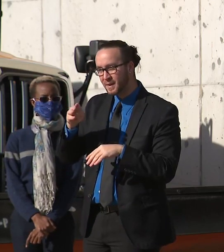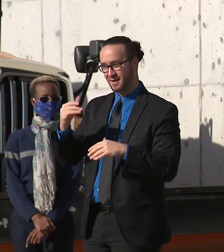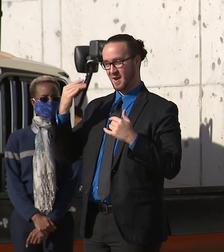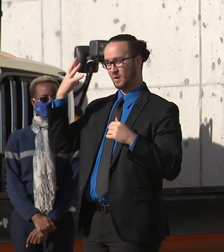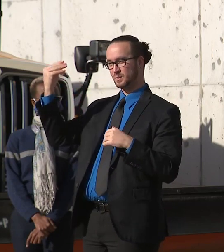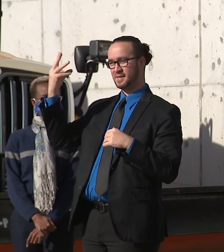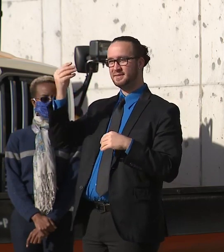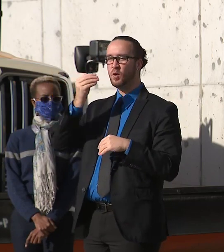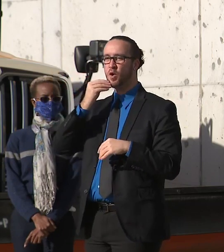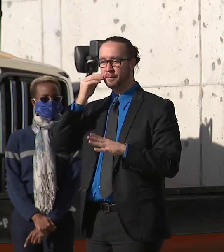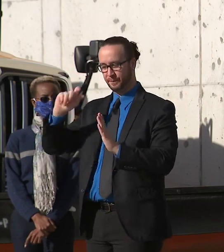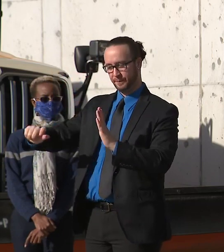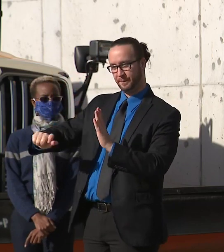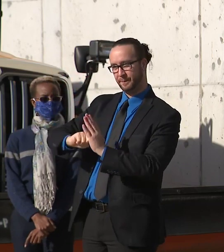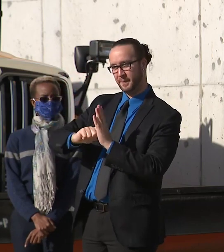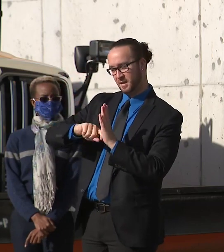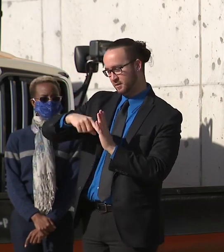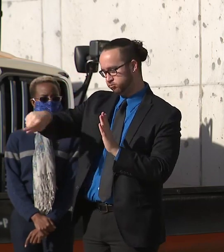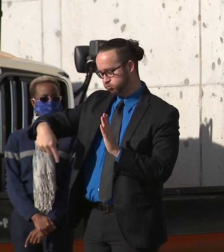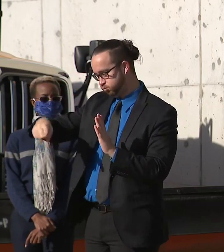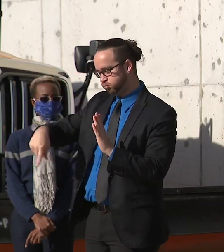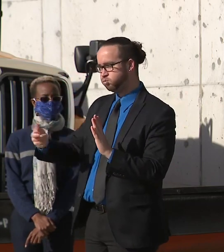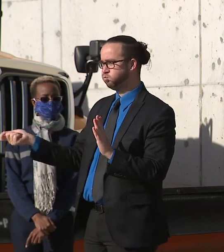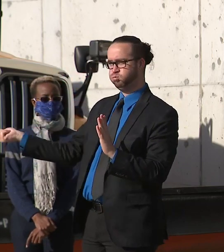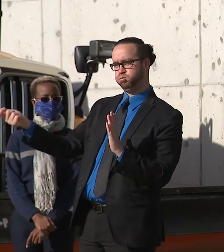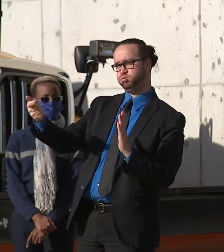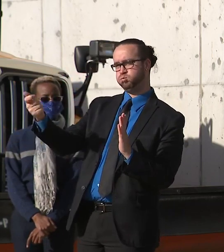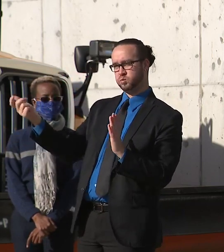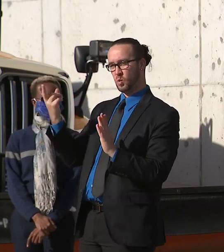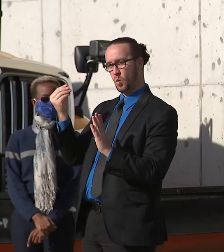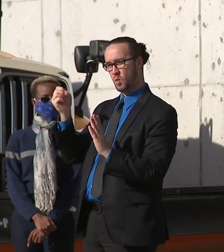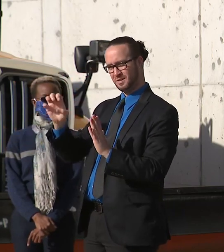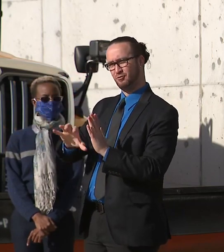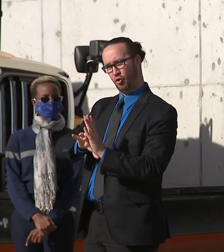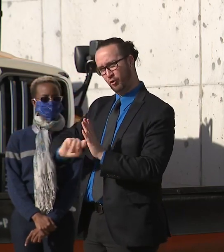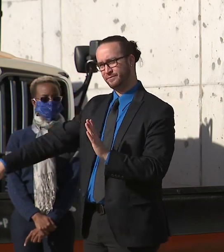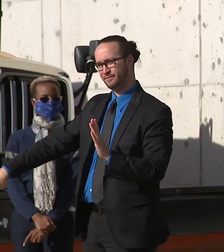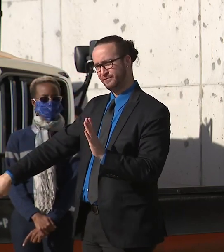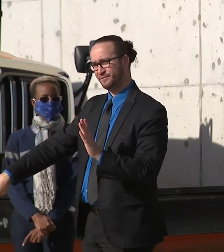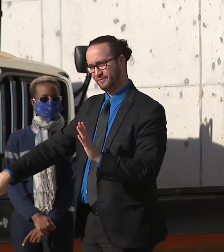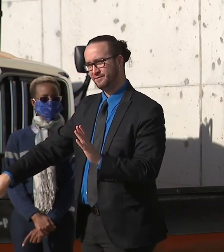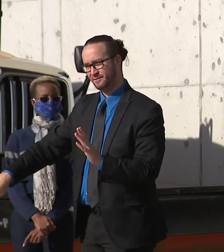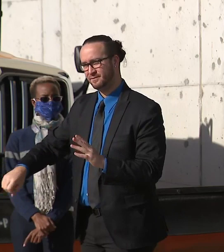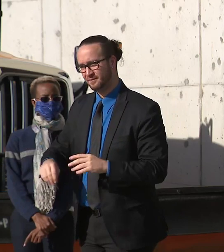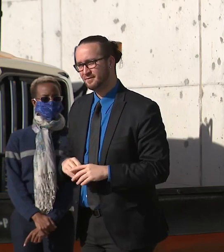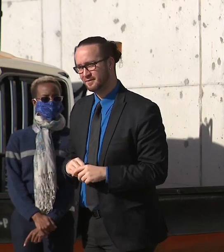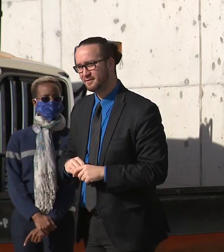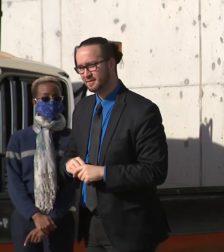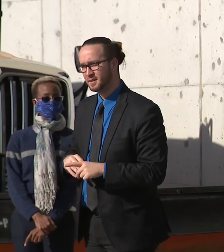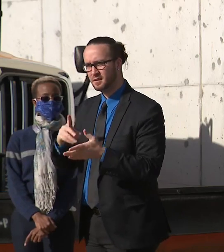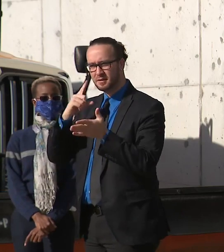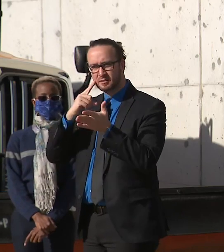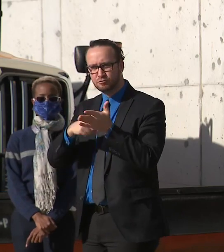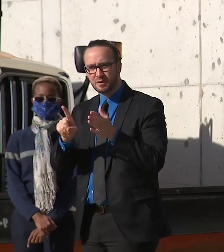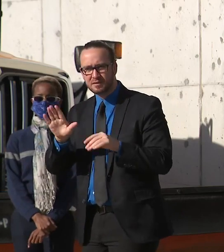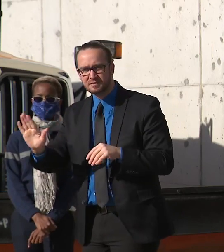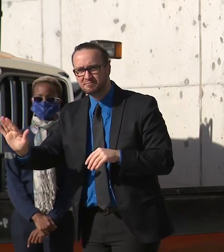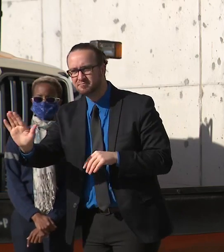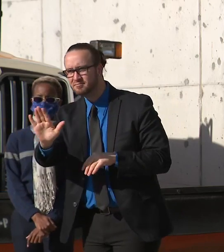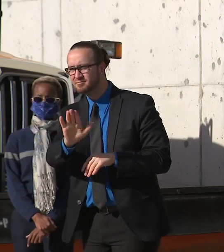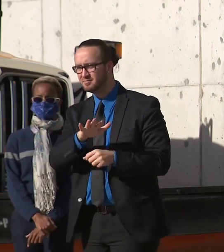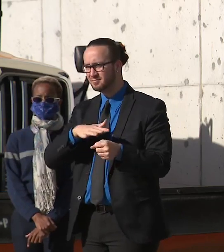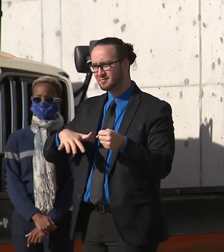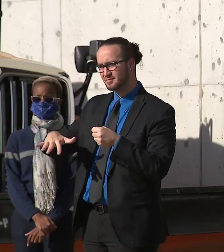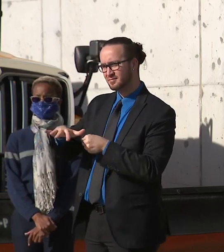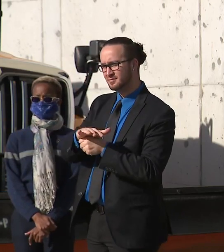is turned off over the winter months. Periodically check your sump pumps because frozen sump pumps and frozen lines